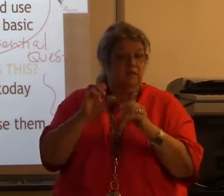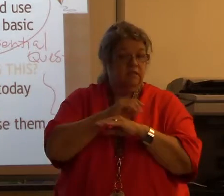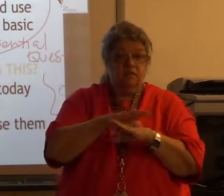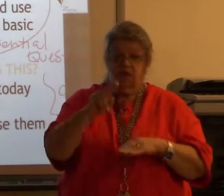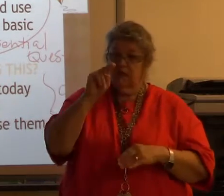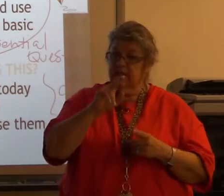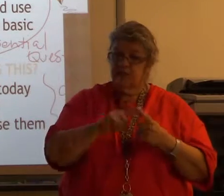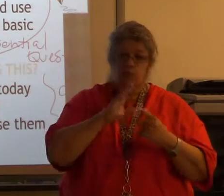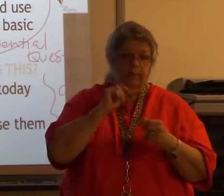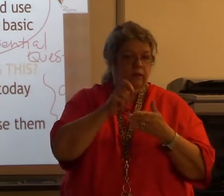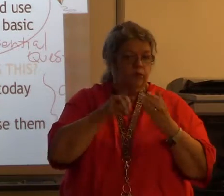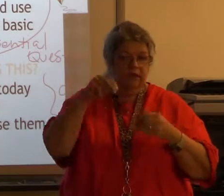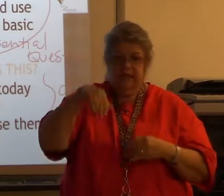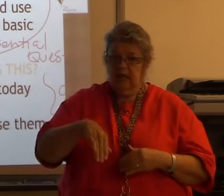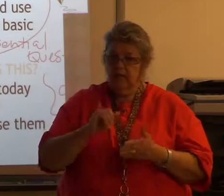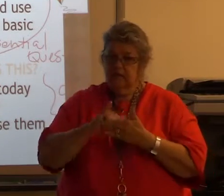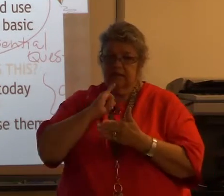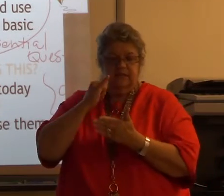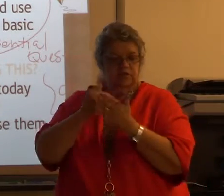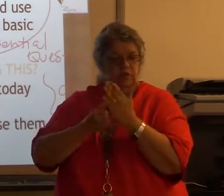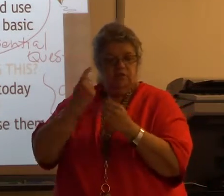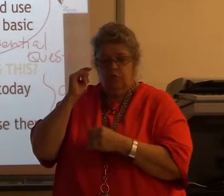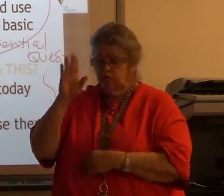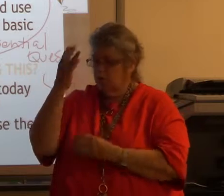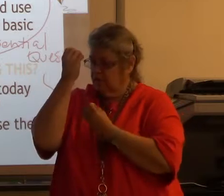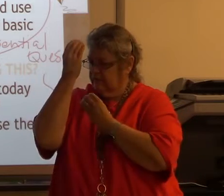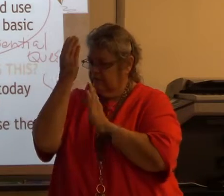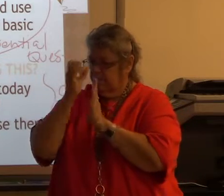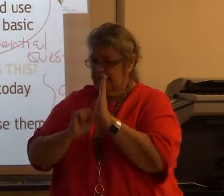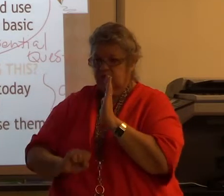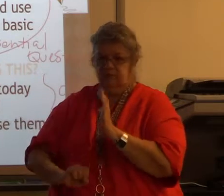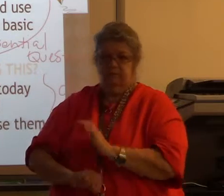down. This is just for your information.